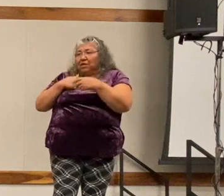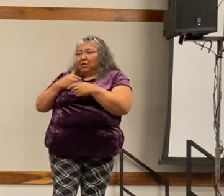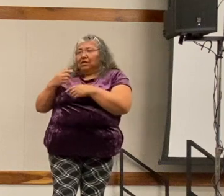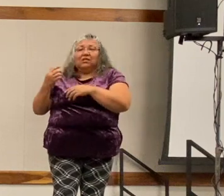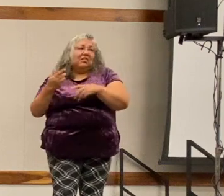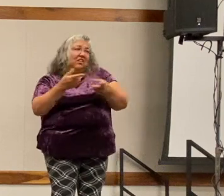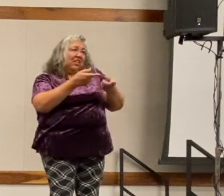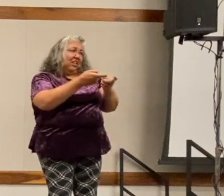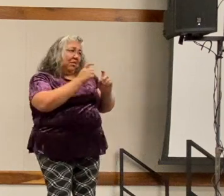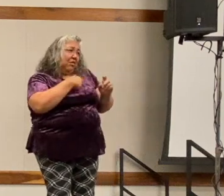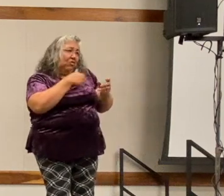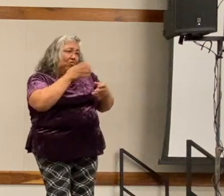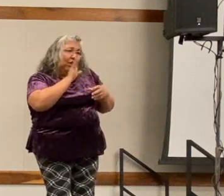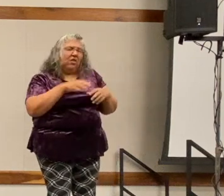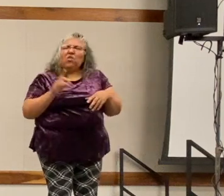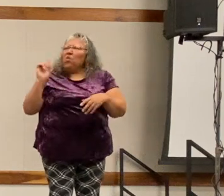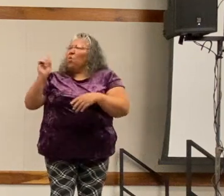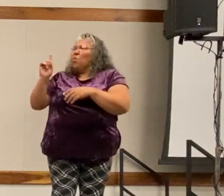like, "Where's your bucket?"